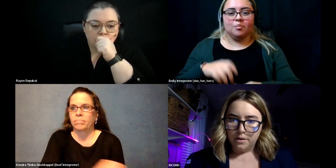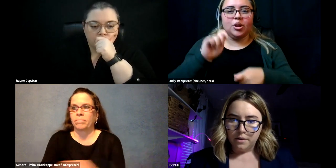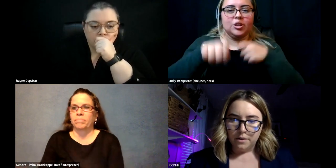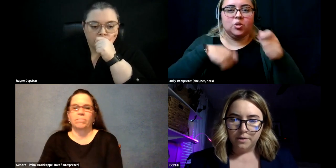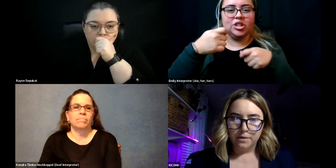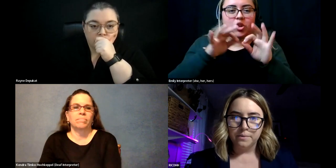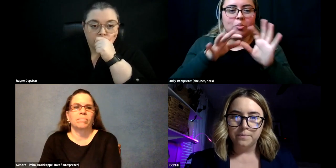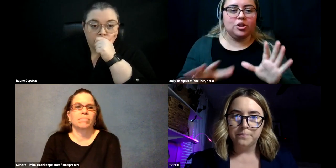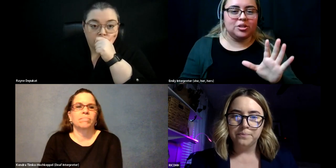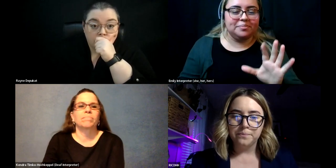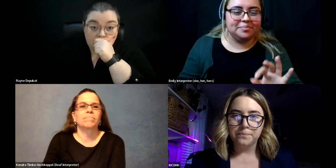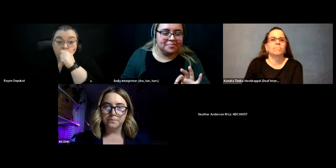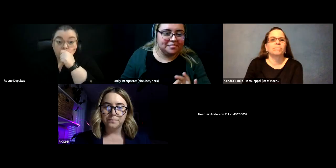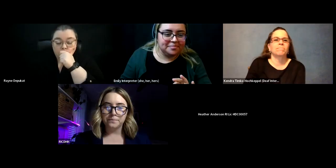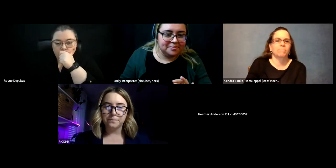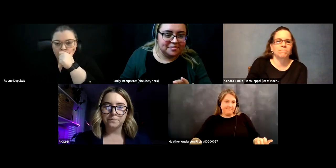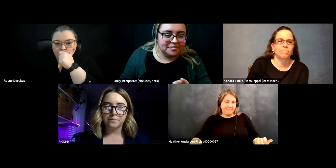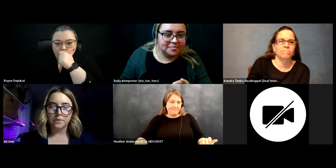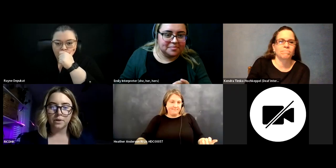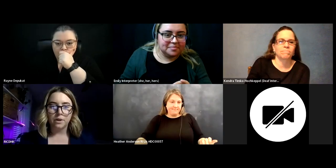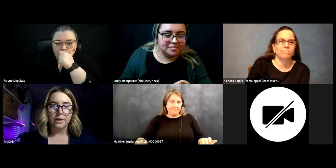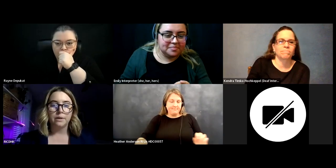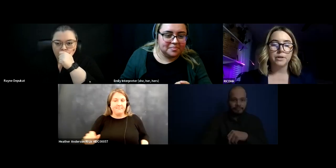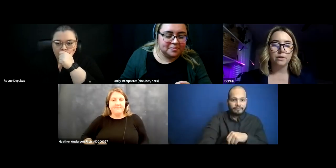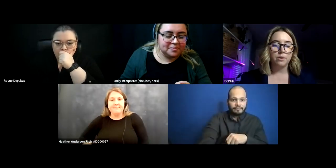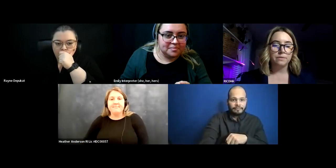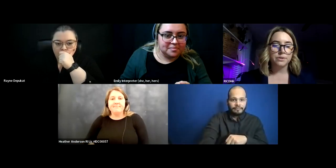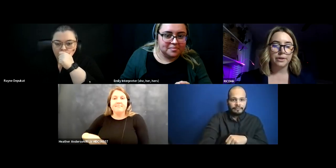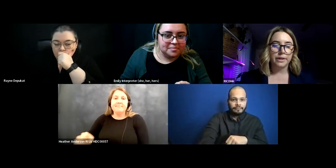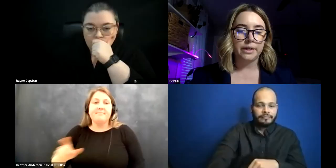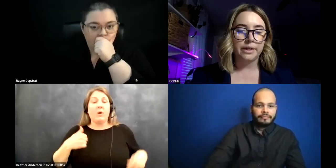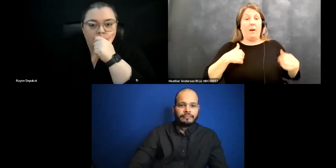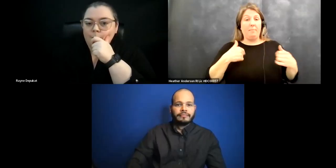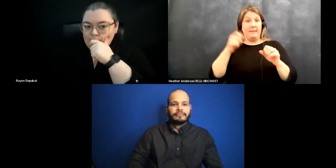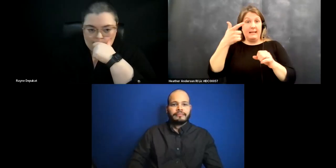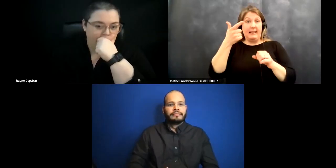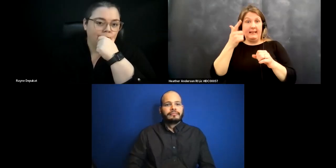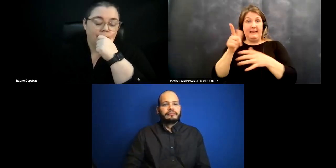We're going to switch interpreters. All right, I'm going to go off screen.